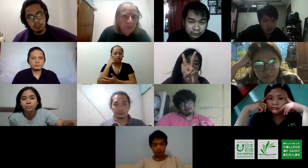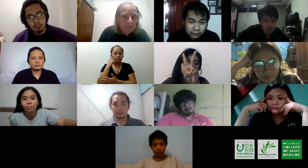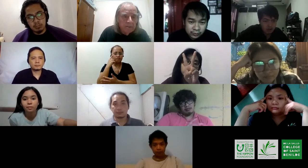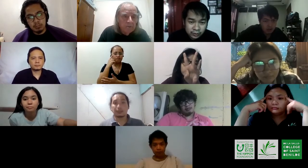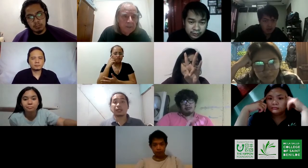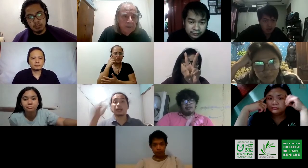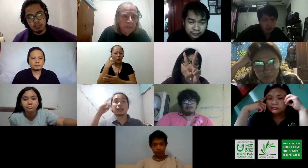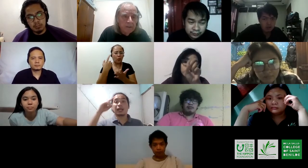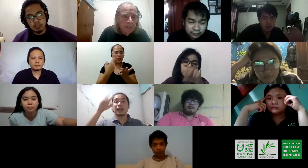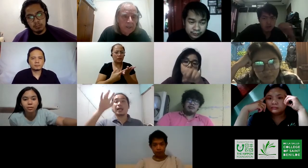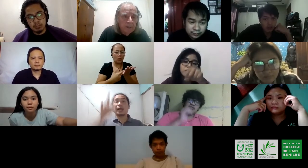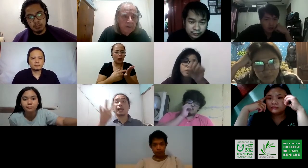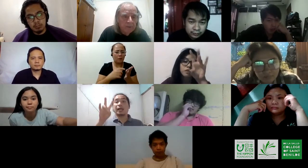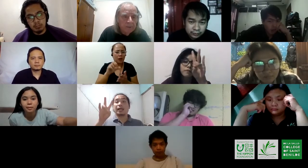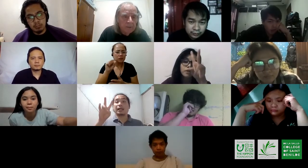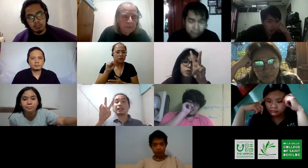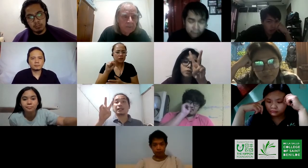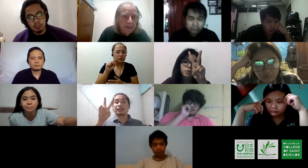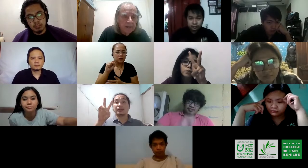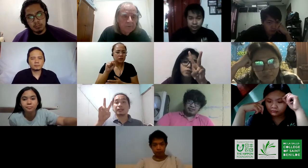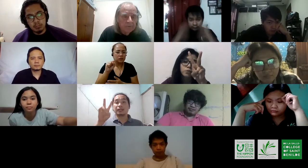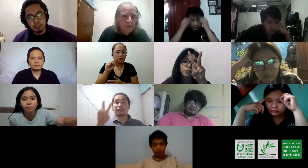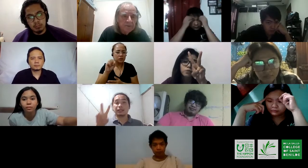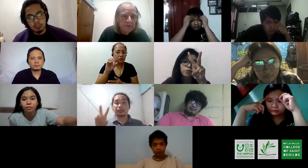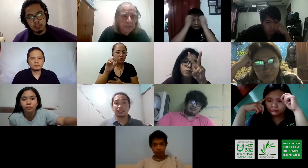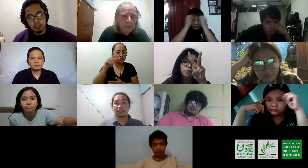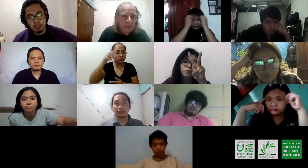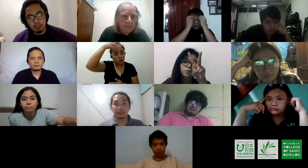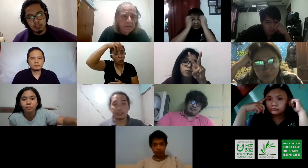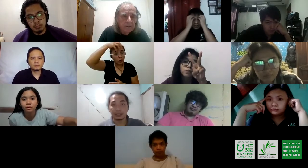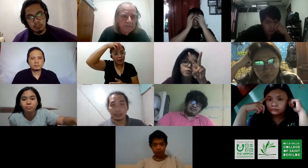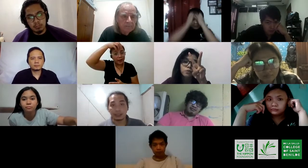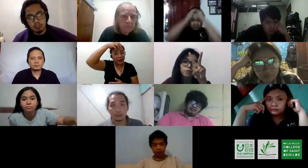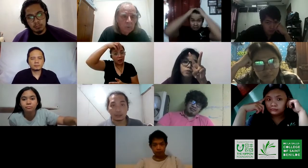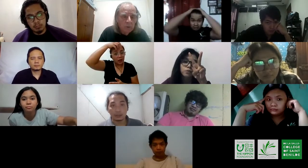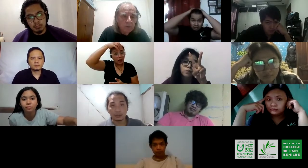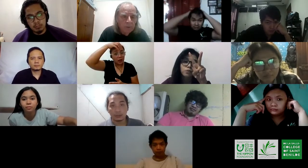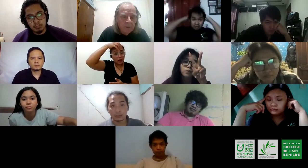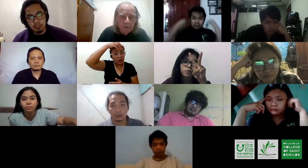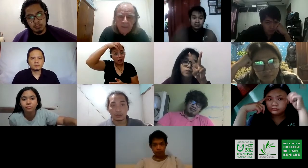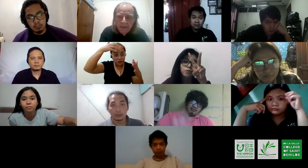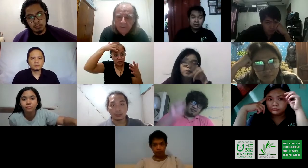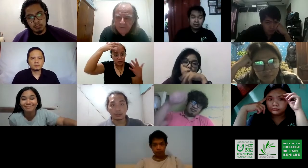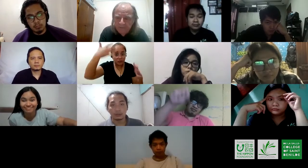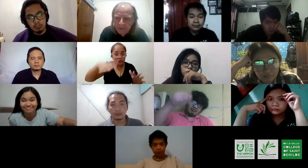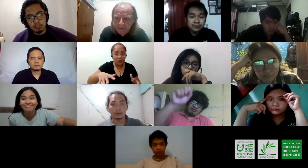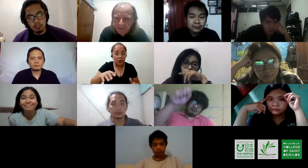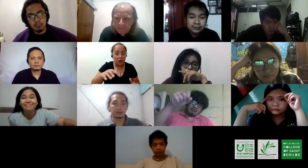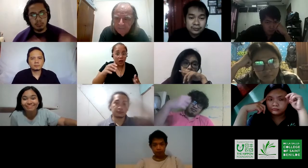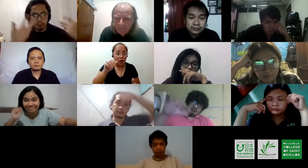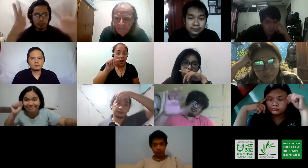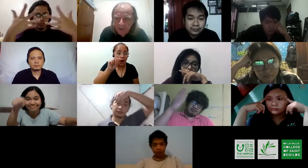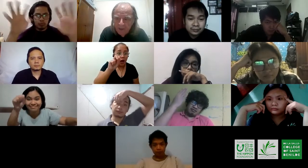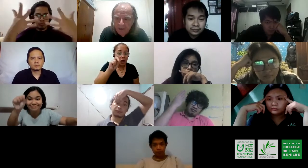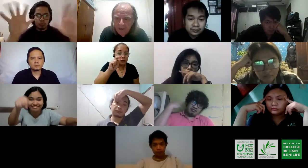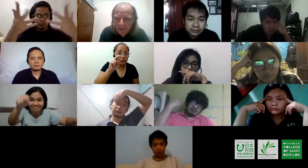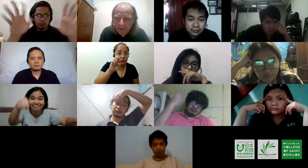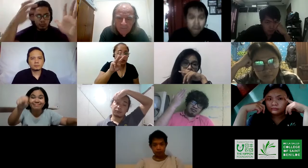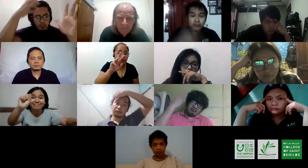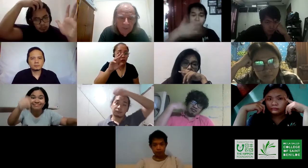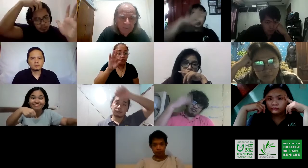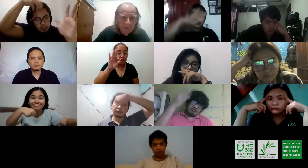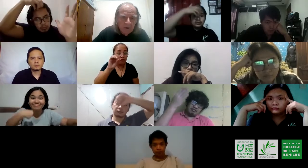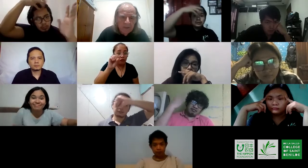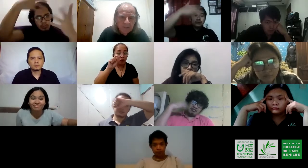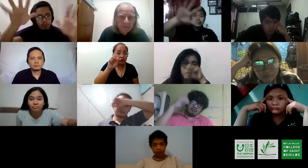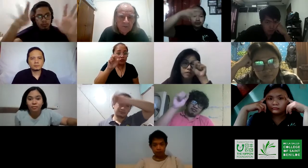talk about Stokey yet or not? I don't think we talked about Andrew Foster yet either. We talked about Andrew Foster.